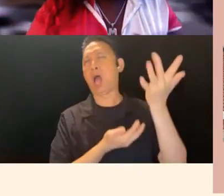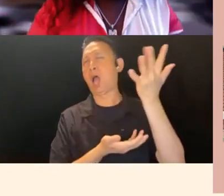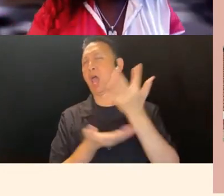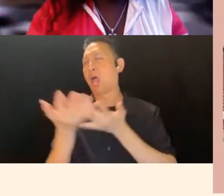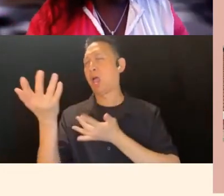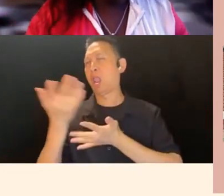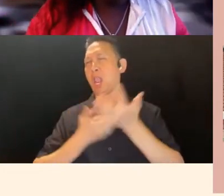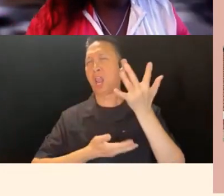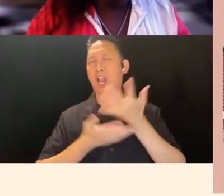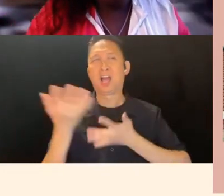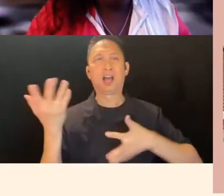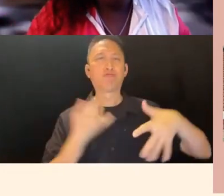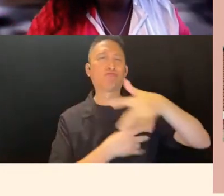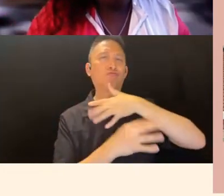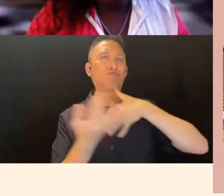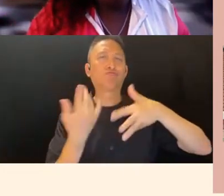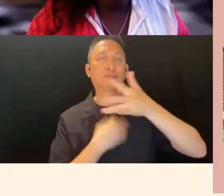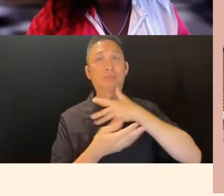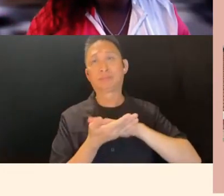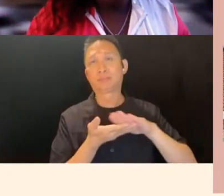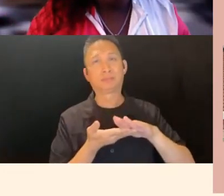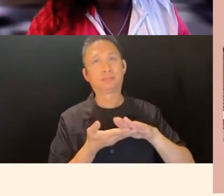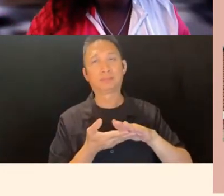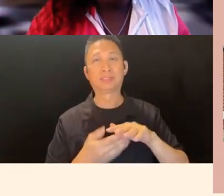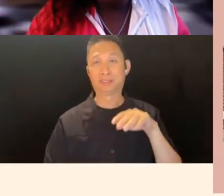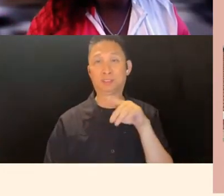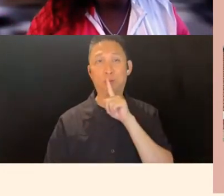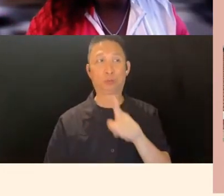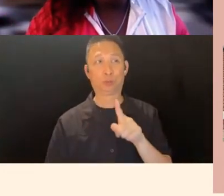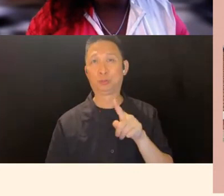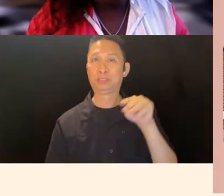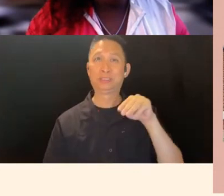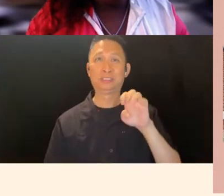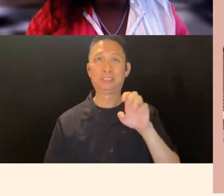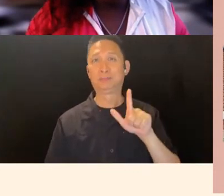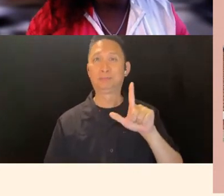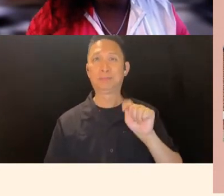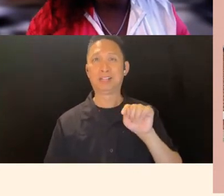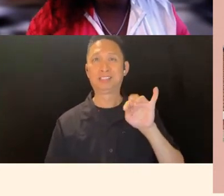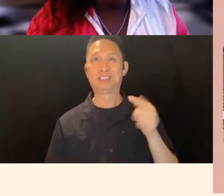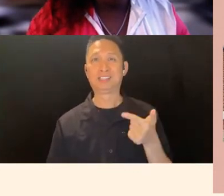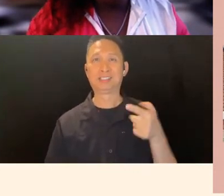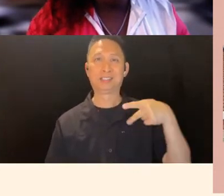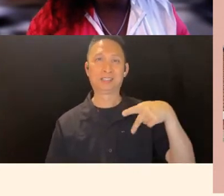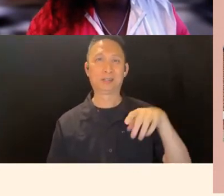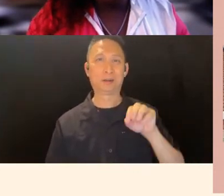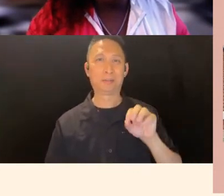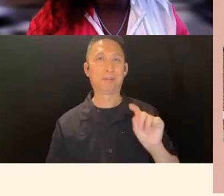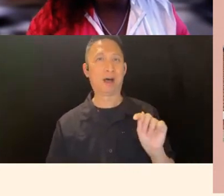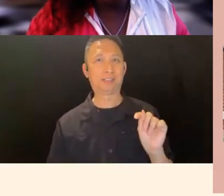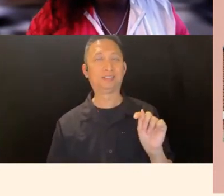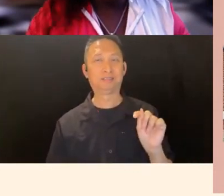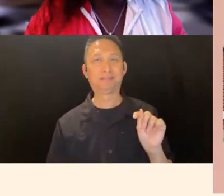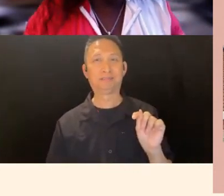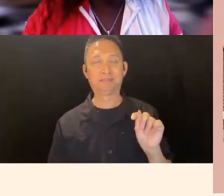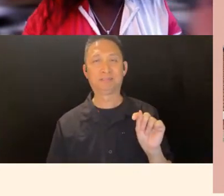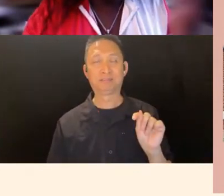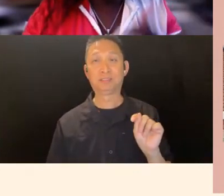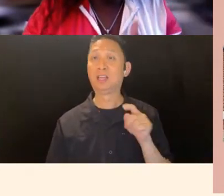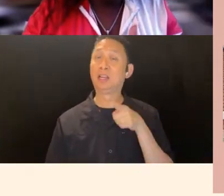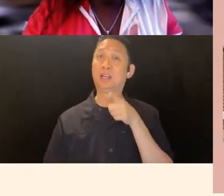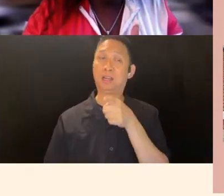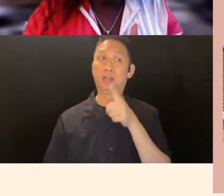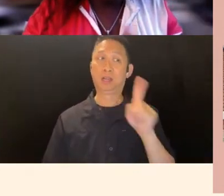a melting pot of family. Even though you know that, when you walk out that door, you won't get the